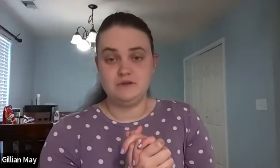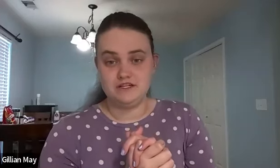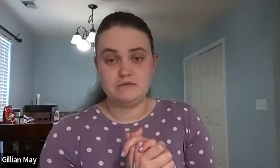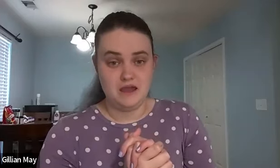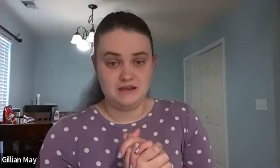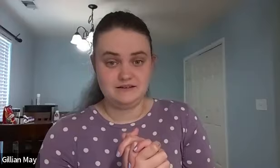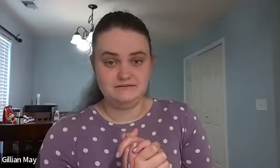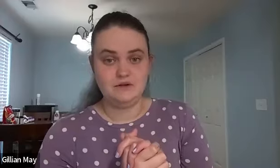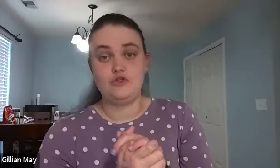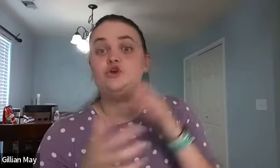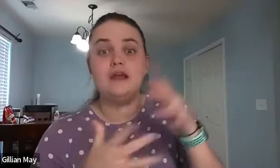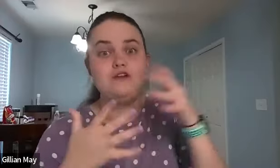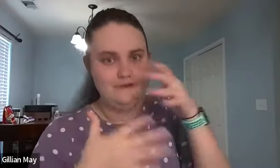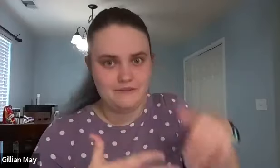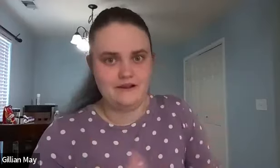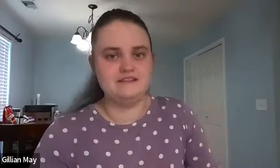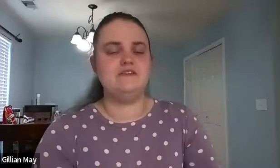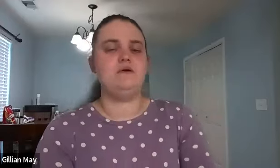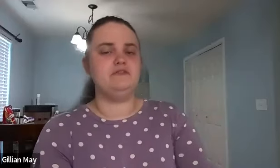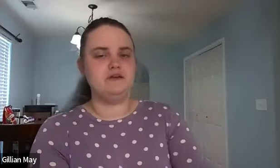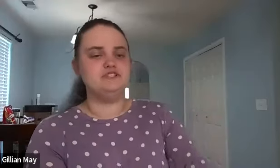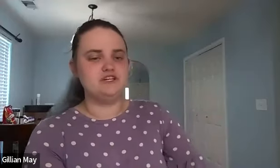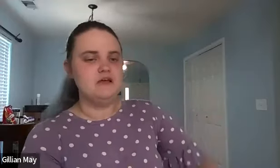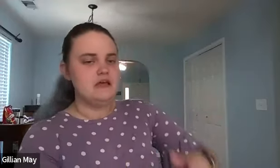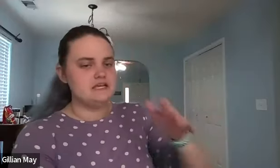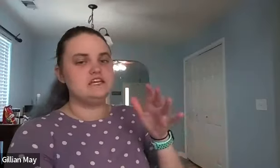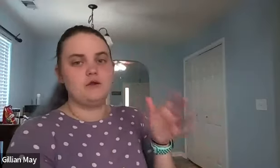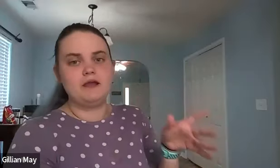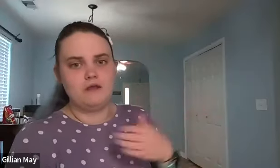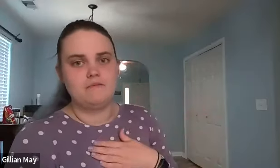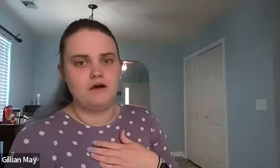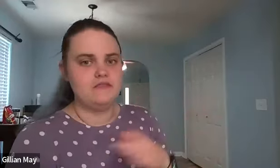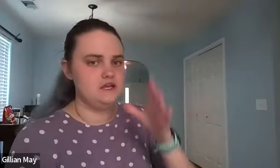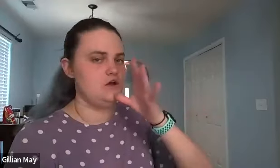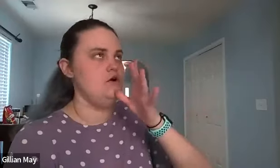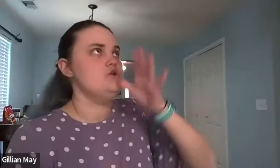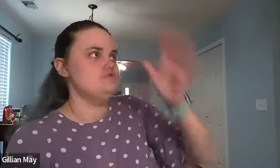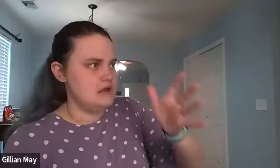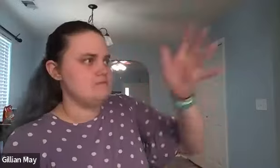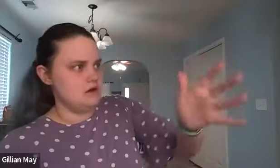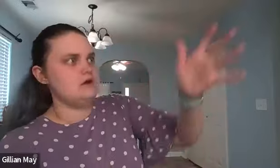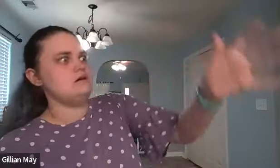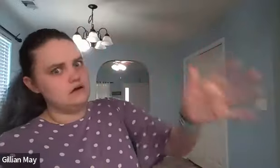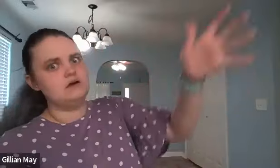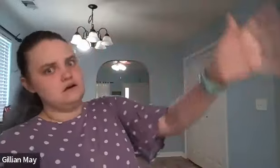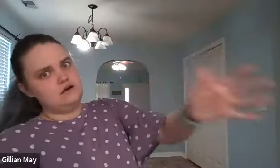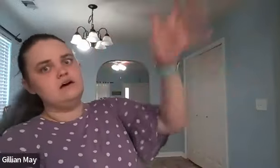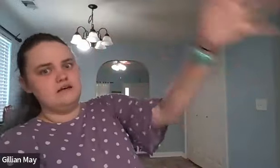really dramatic, or their great-great-grandparents. And what they would do is they go, my grandma, and they'd go, grandma, and they